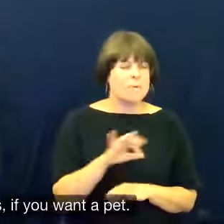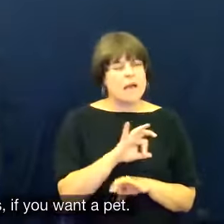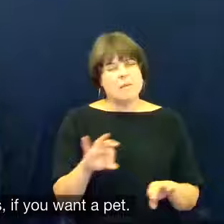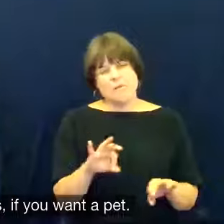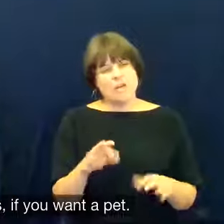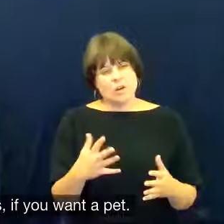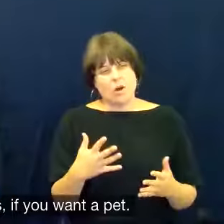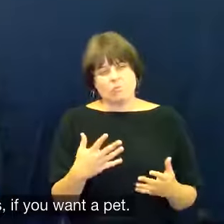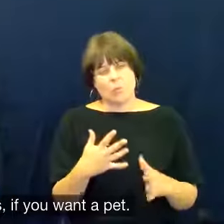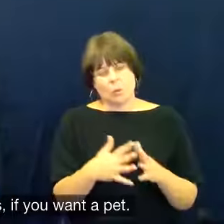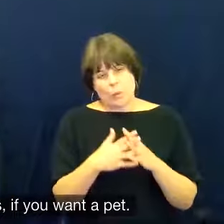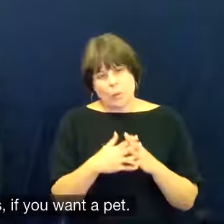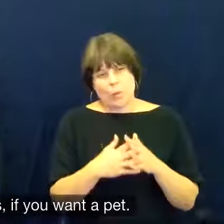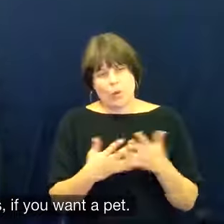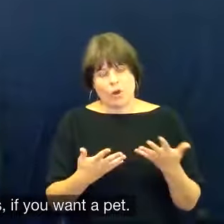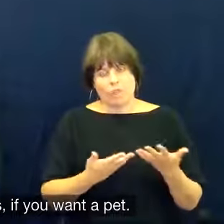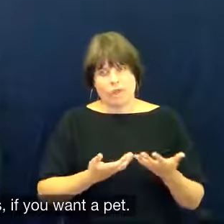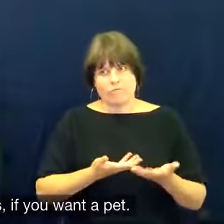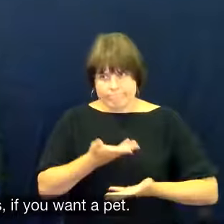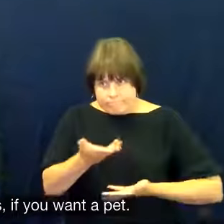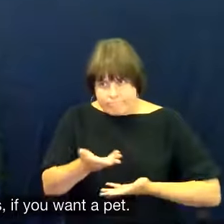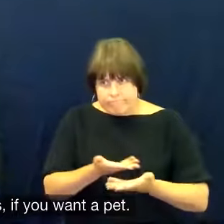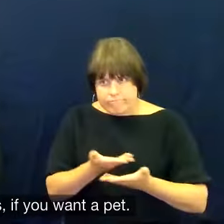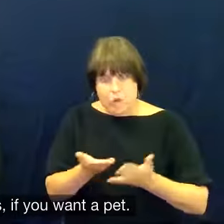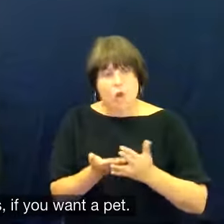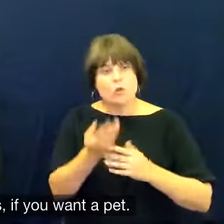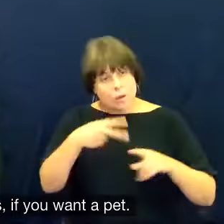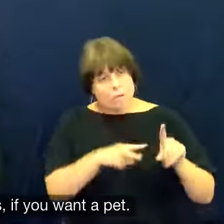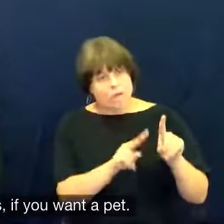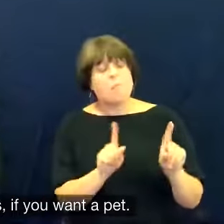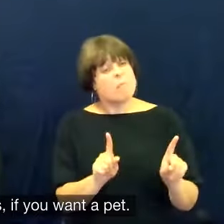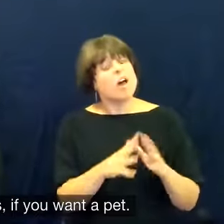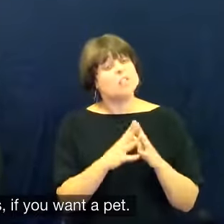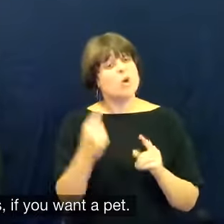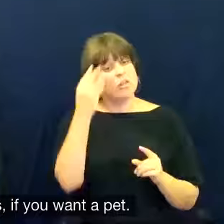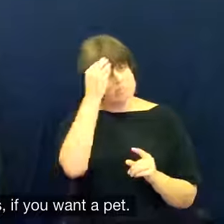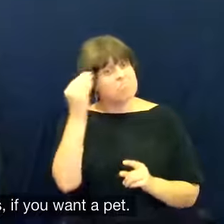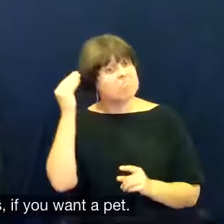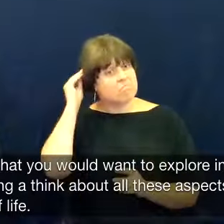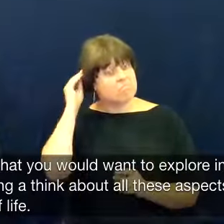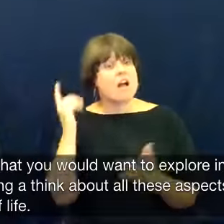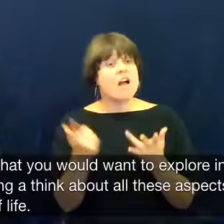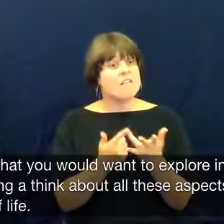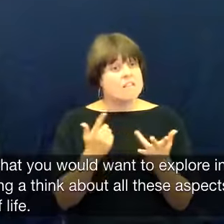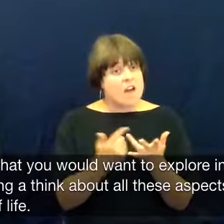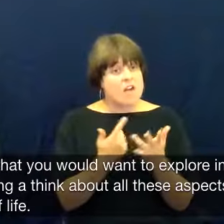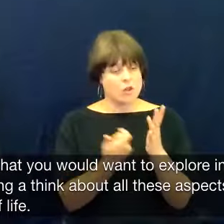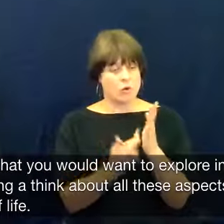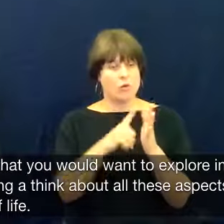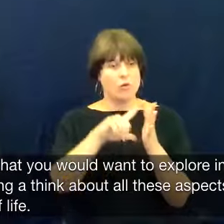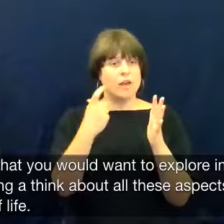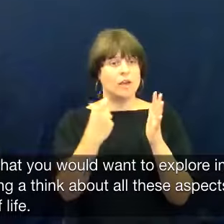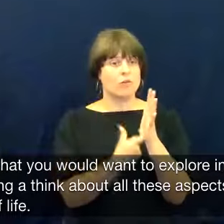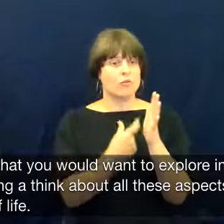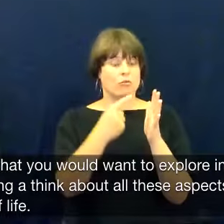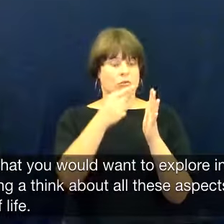just worth having a think about all of these aspects of life. The next one is recreation, sports and leisure.